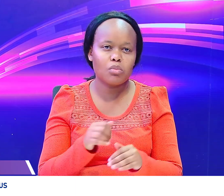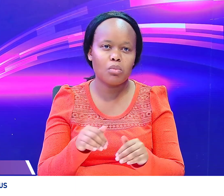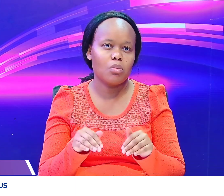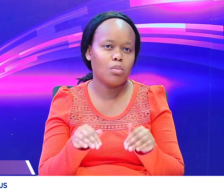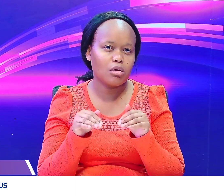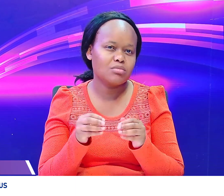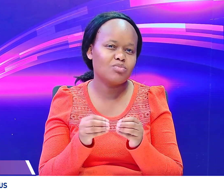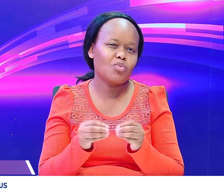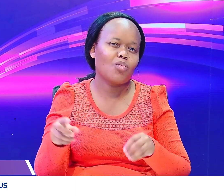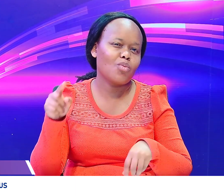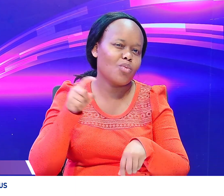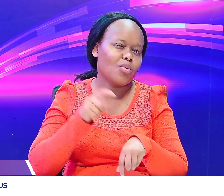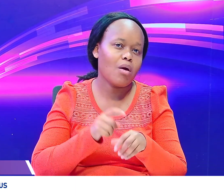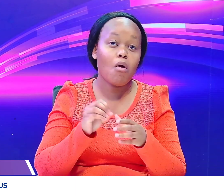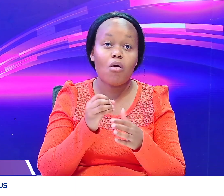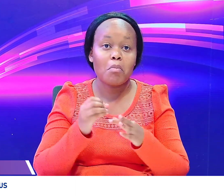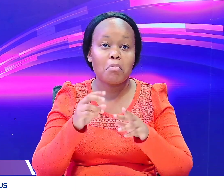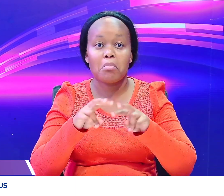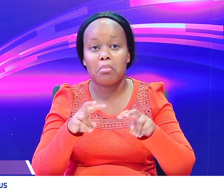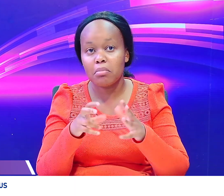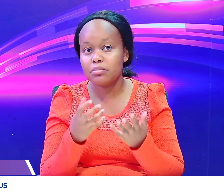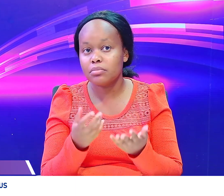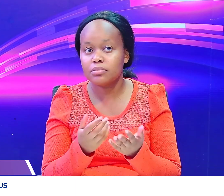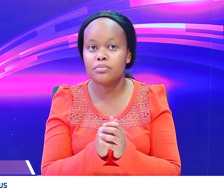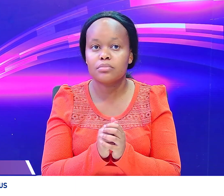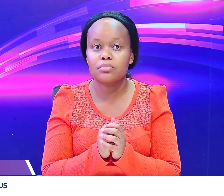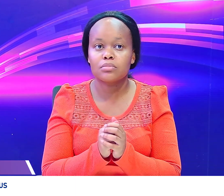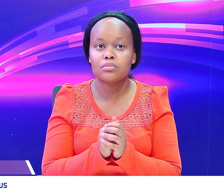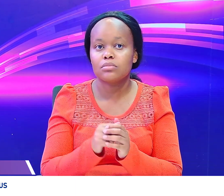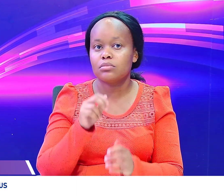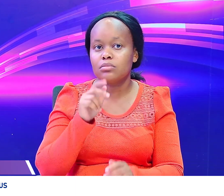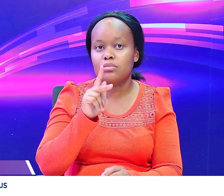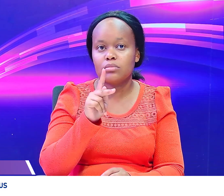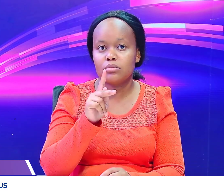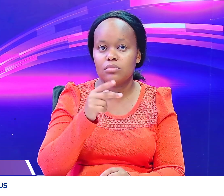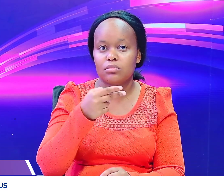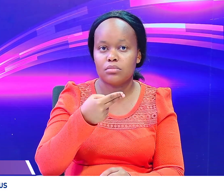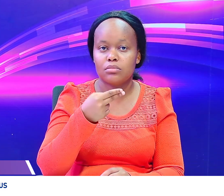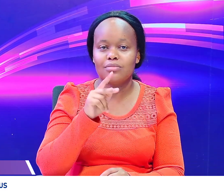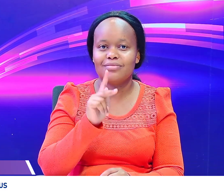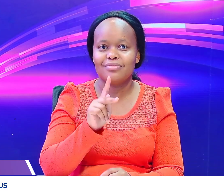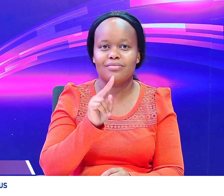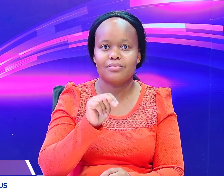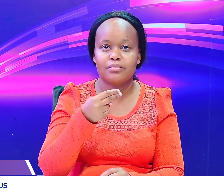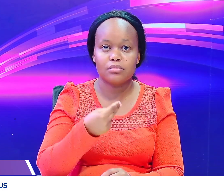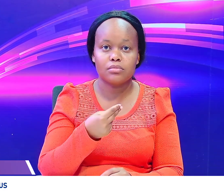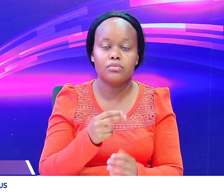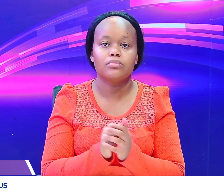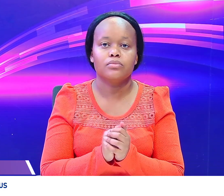At Kenyatta National Hospital, the referral facility is overwhelmed as patients diverted from